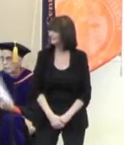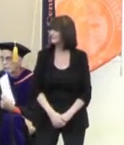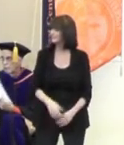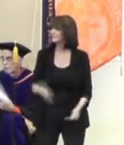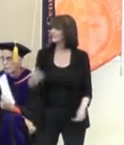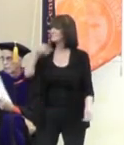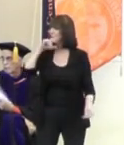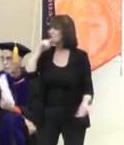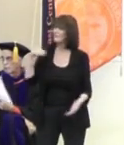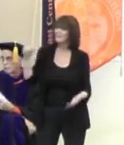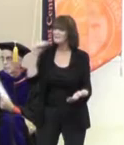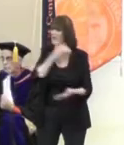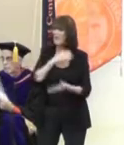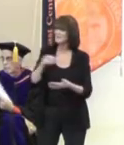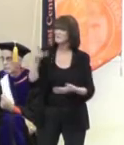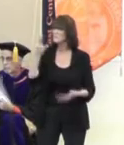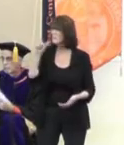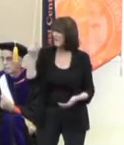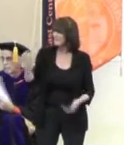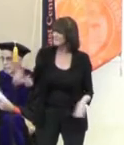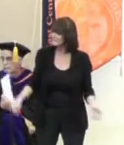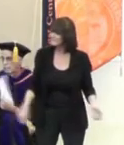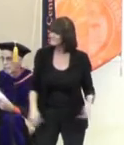Them dirty lying rat. But anyway, the